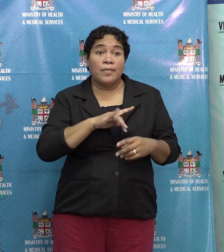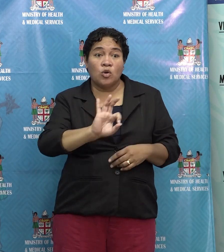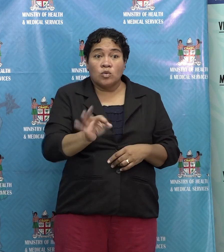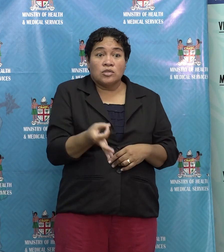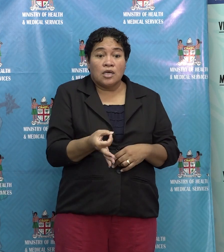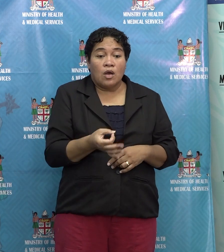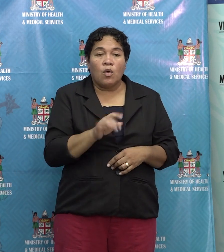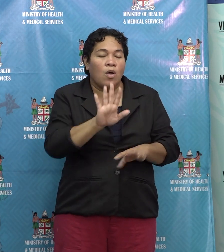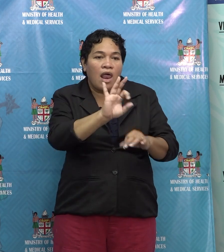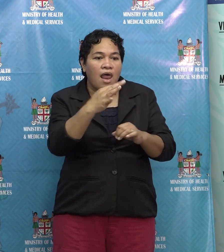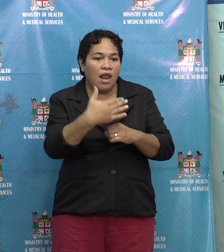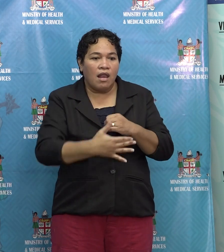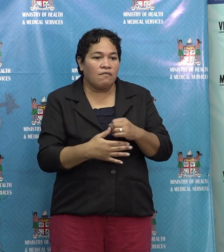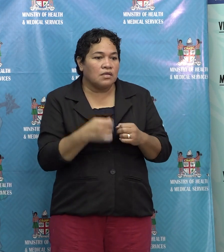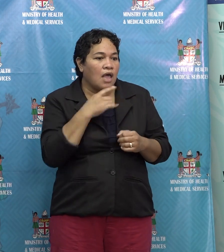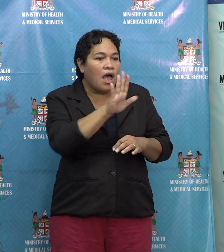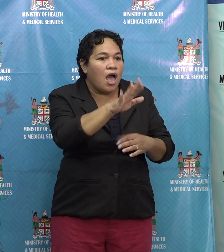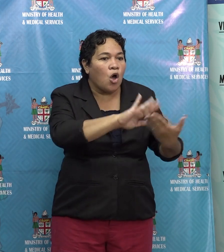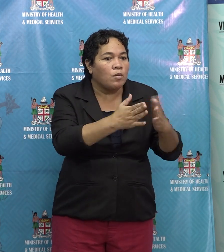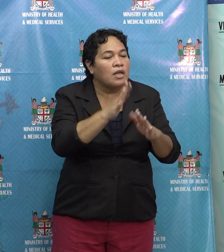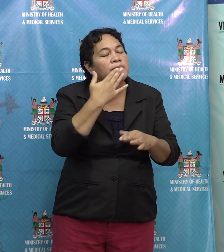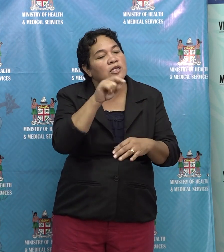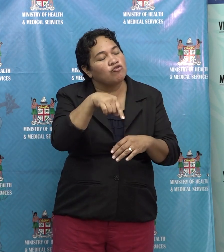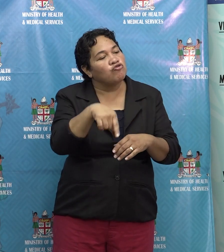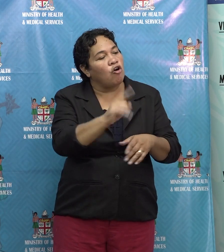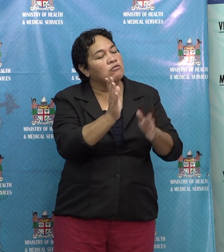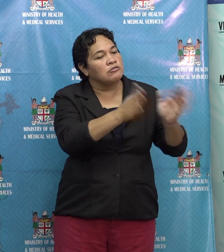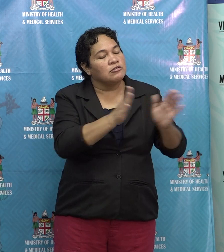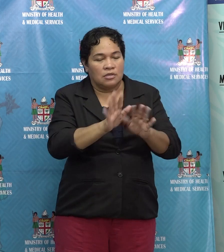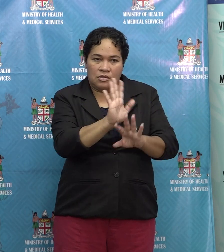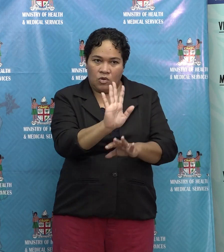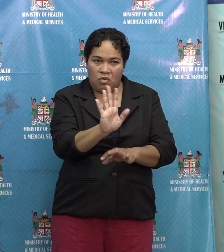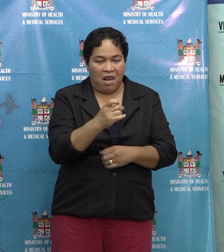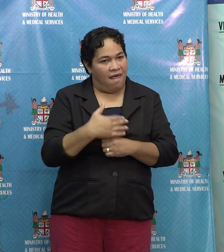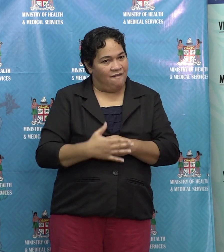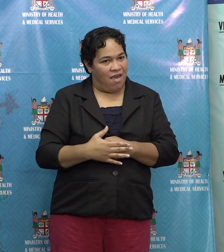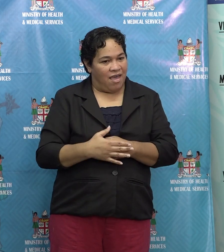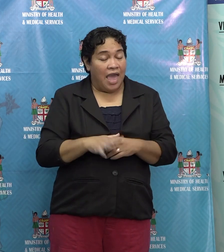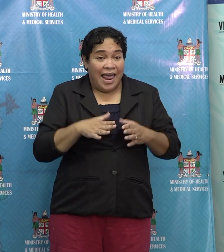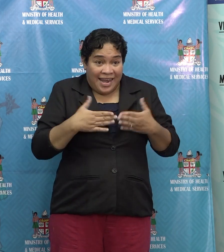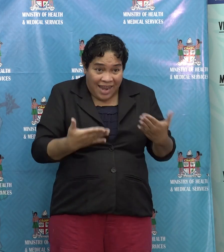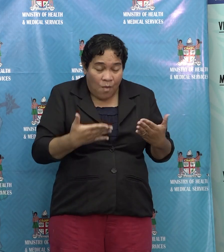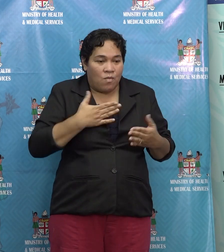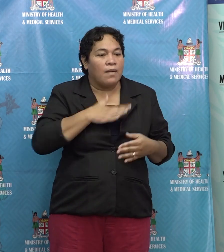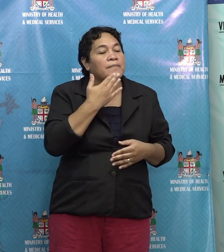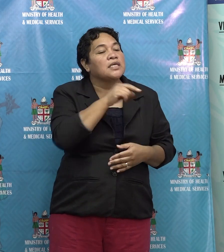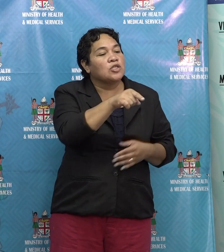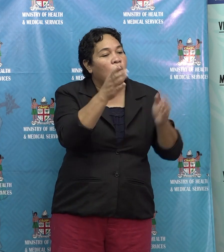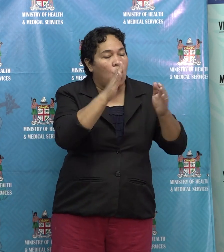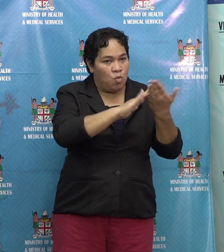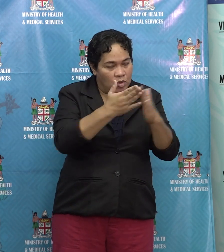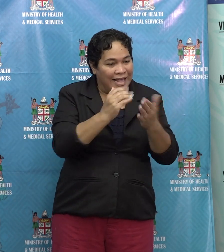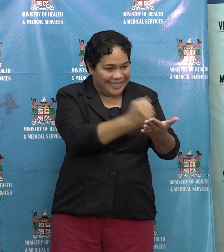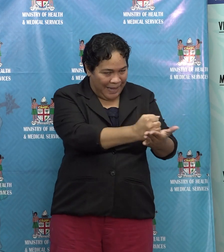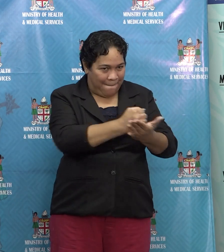the community to go back and chase them back to their... We said, no, don't do that. Now we want the community to support us in